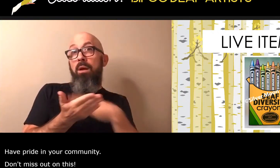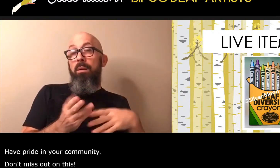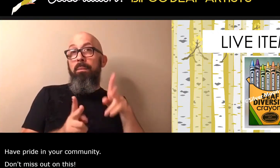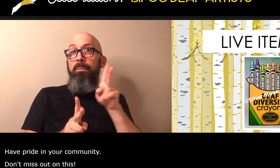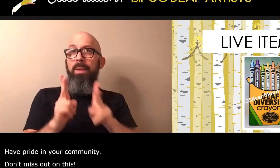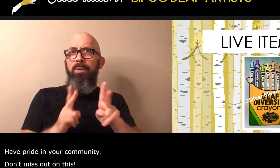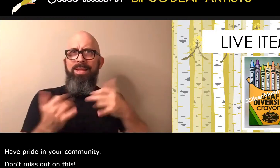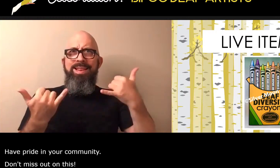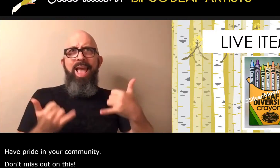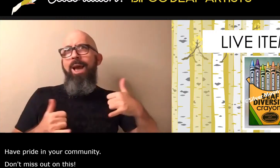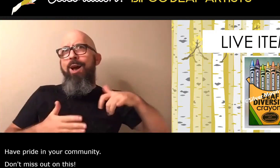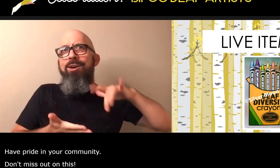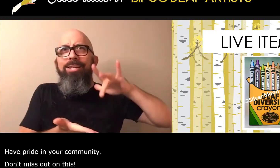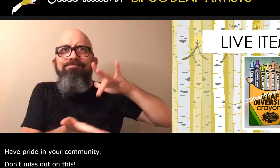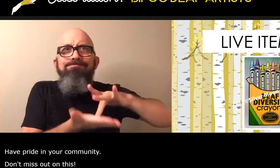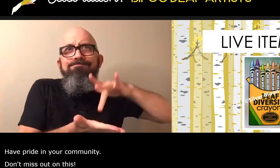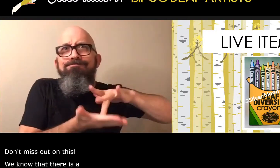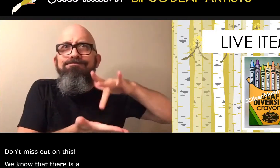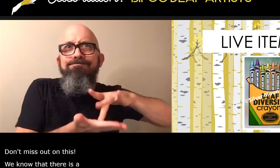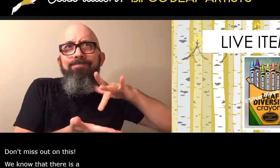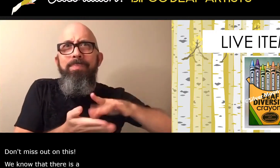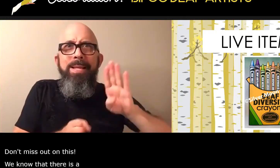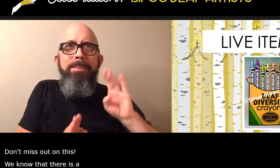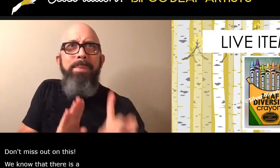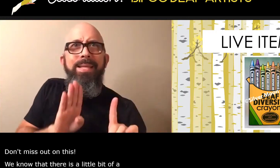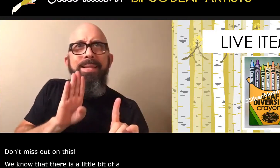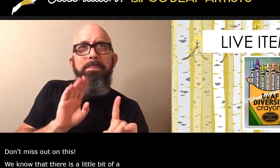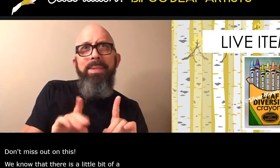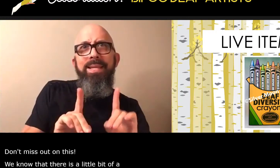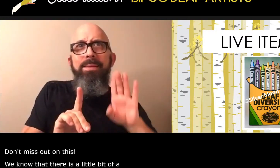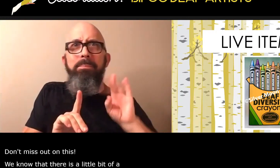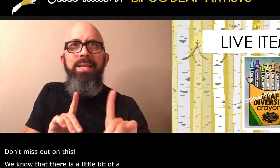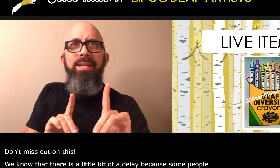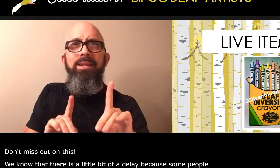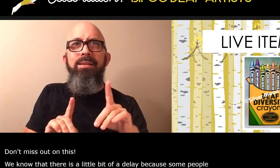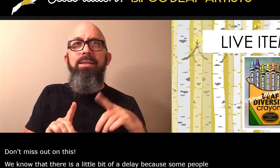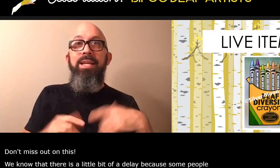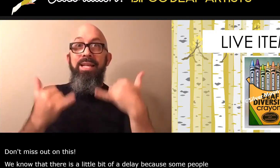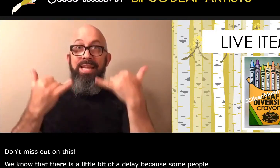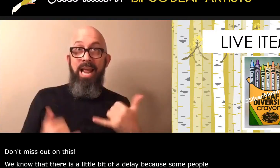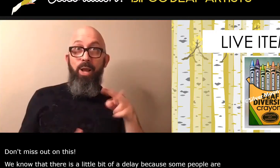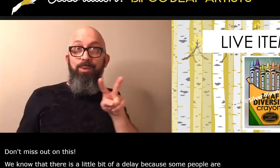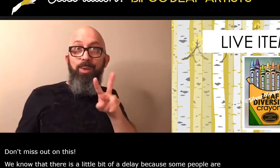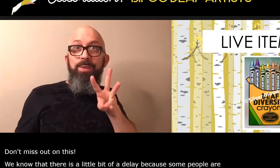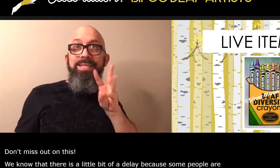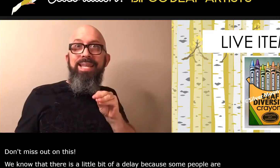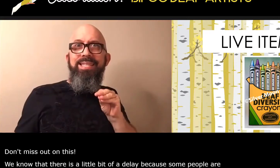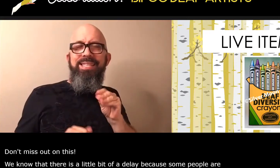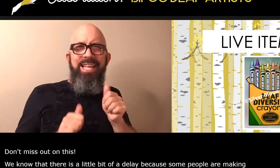We know that there's a little bit of a delay because some people are making their bids.